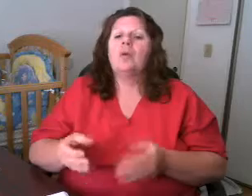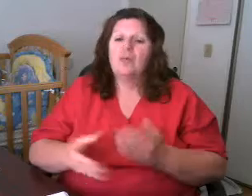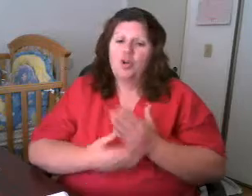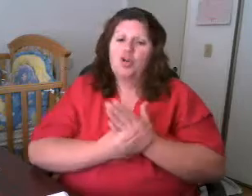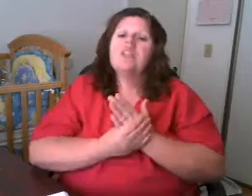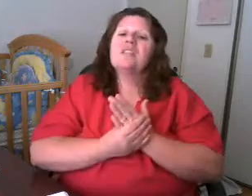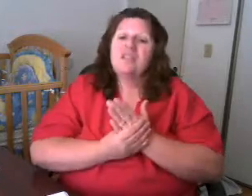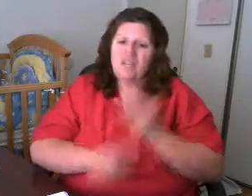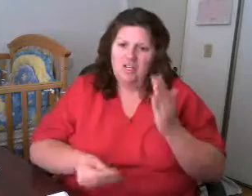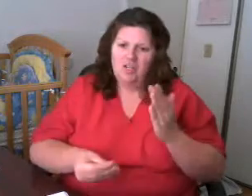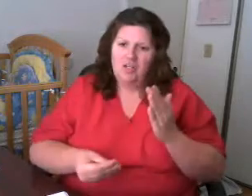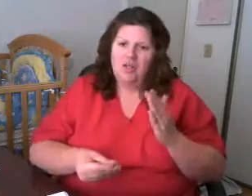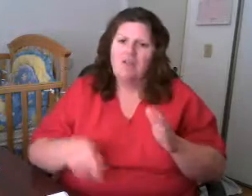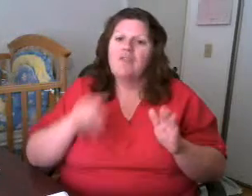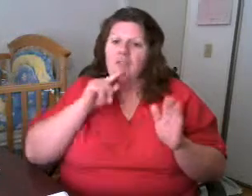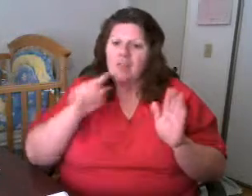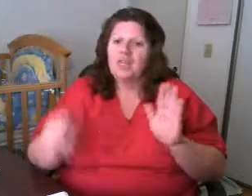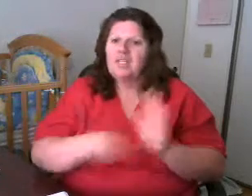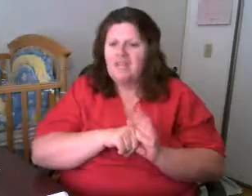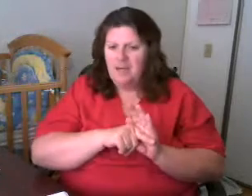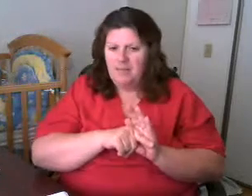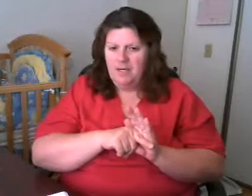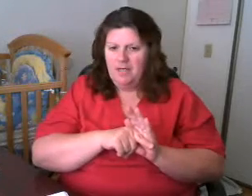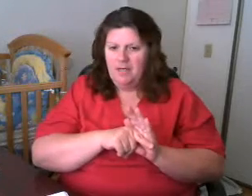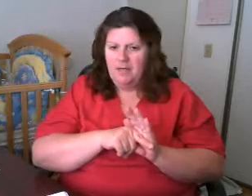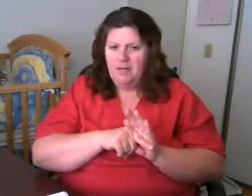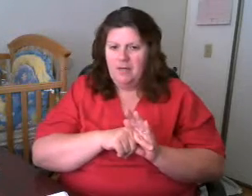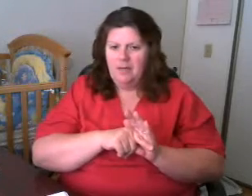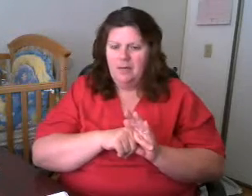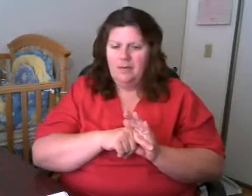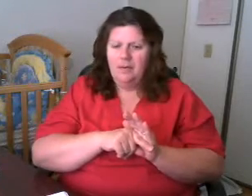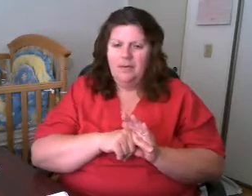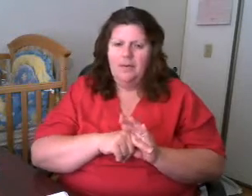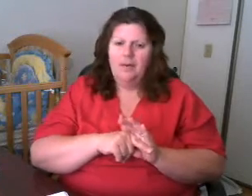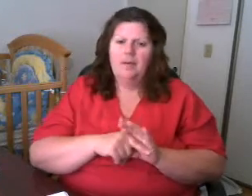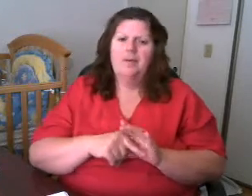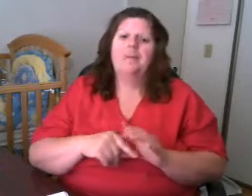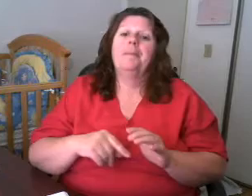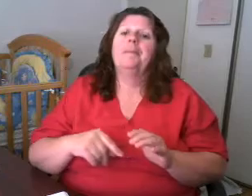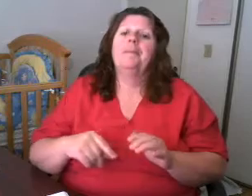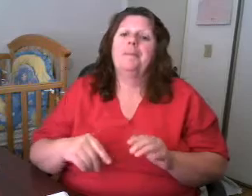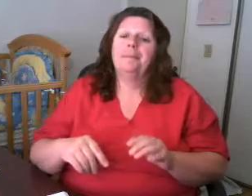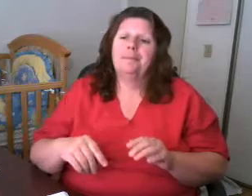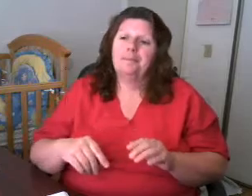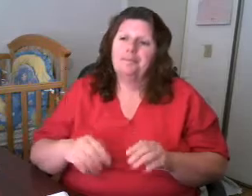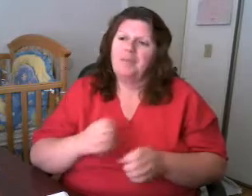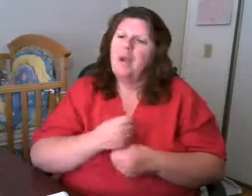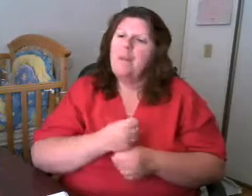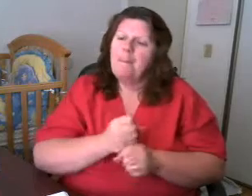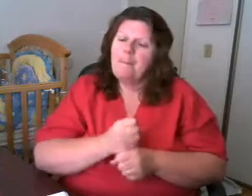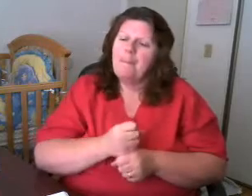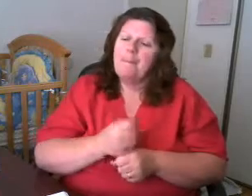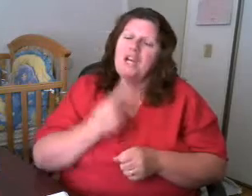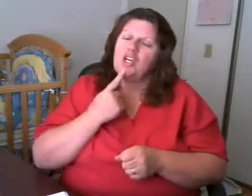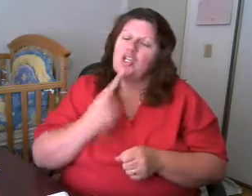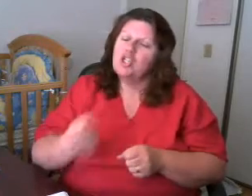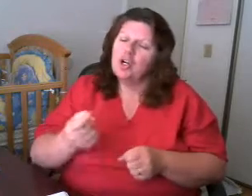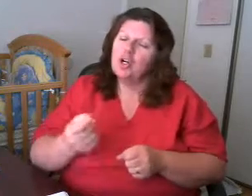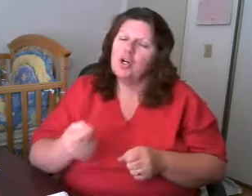before you take an assignment, you are qualified for that setting, that situation, those deaf people, those hearing people, that content,